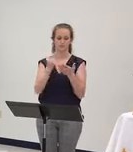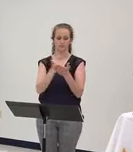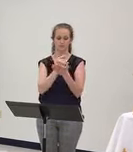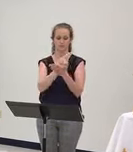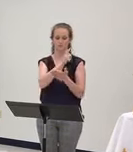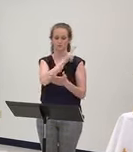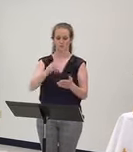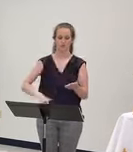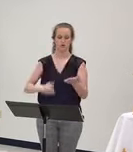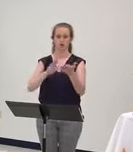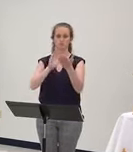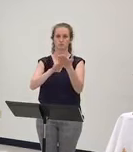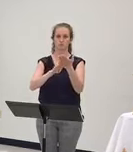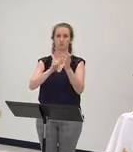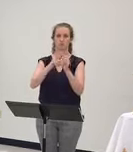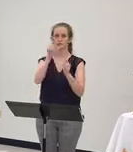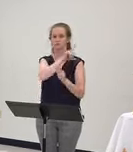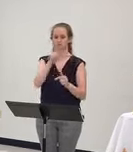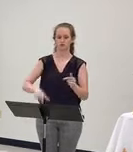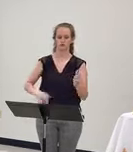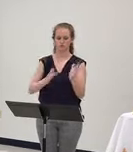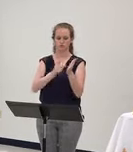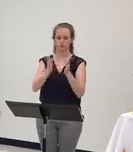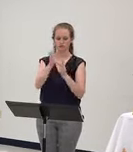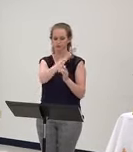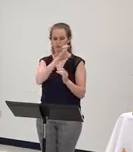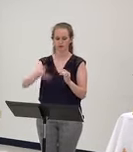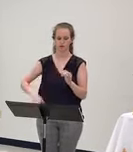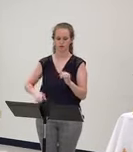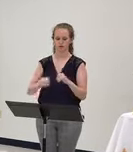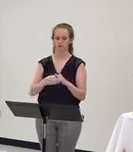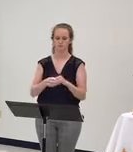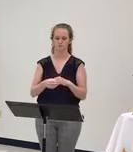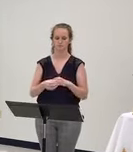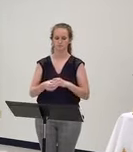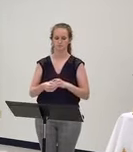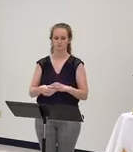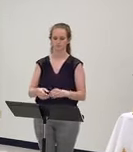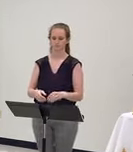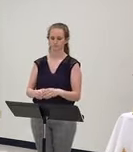The Gospel of the Lord. Praise to you, Lord Jesus Christ.